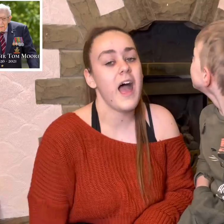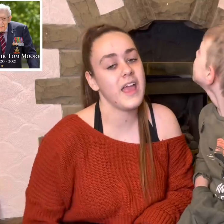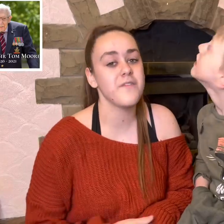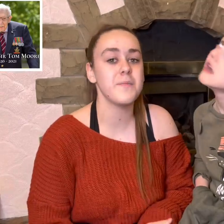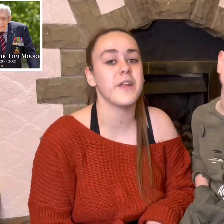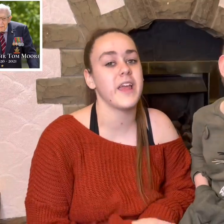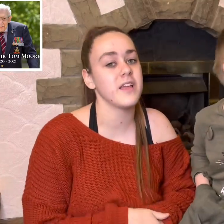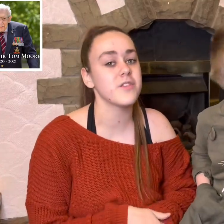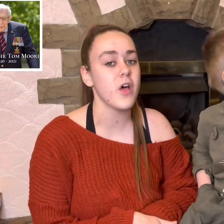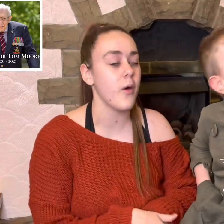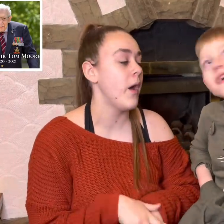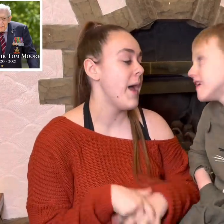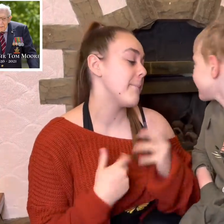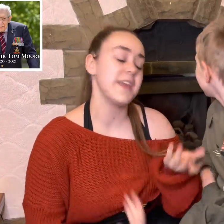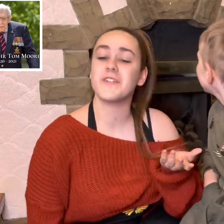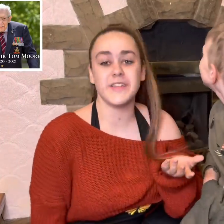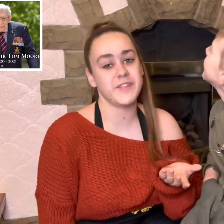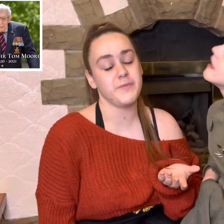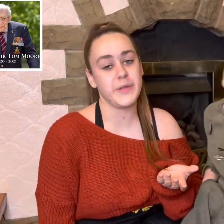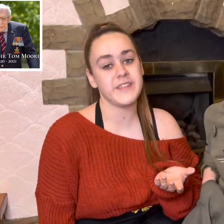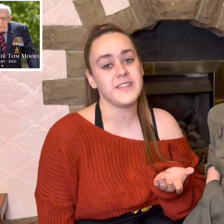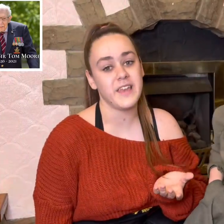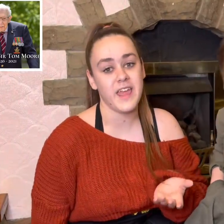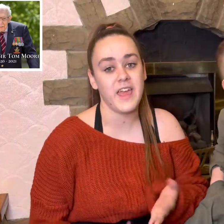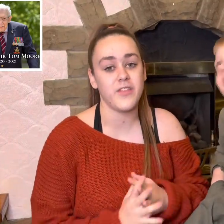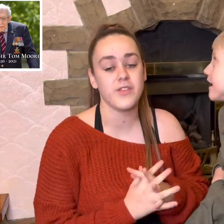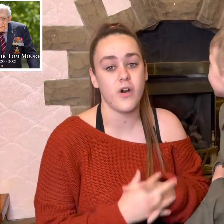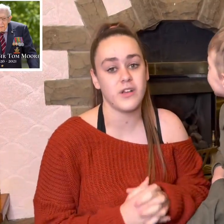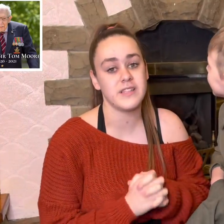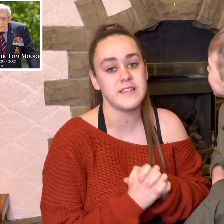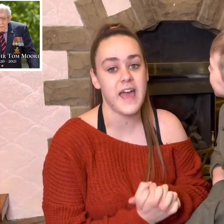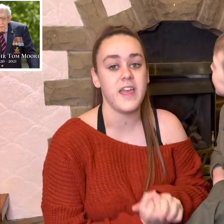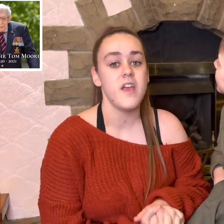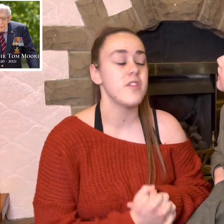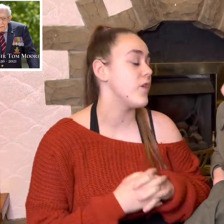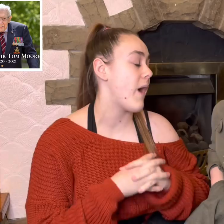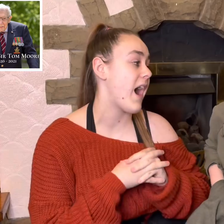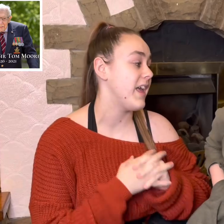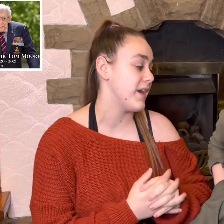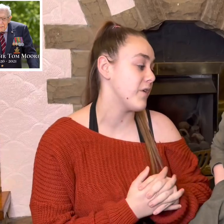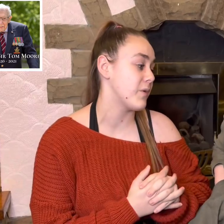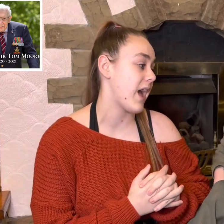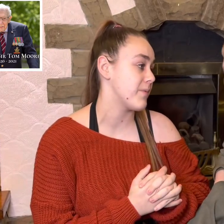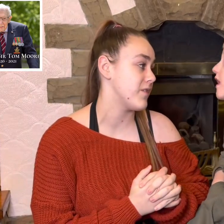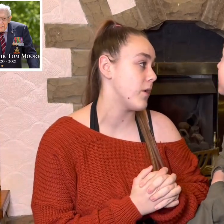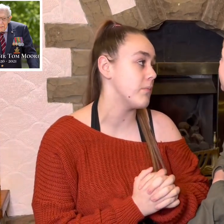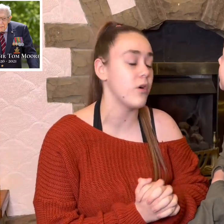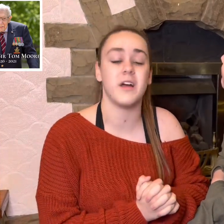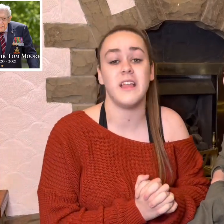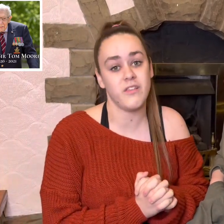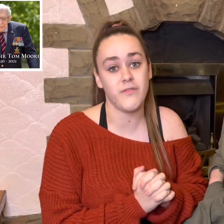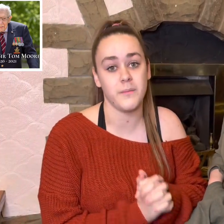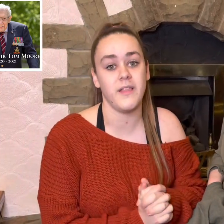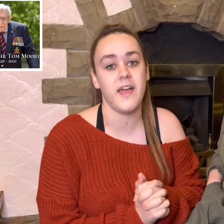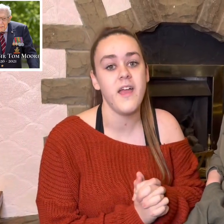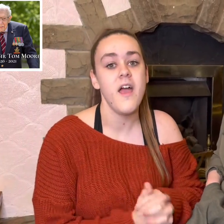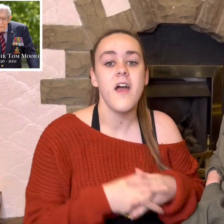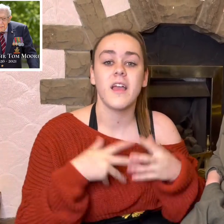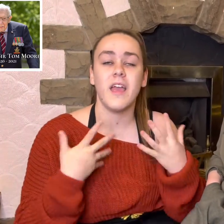Hi everybody, so me and Christian want to dedicate the song today to our hero Captain Tom Moore and his family. In a